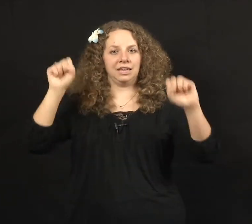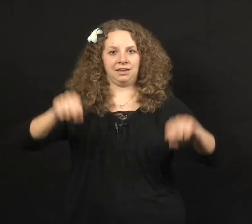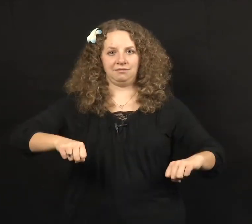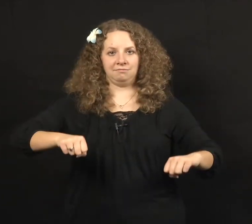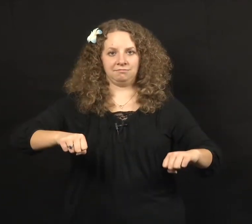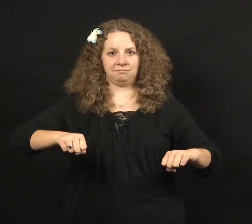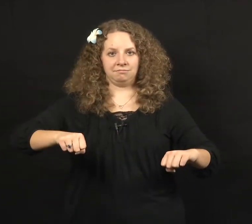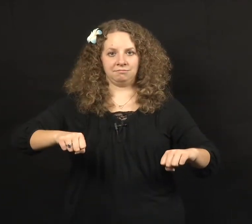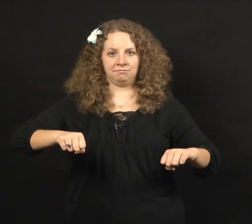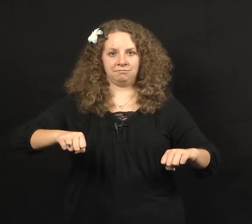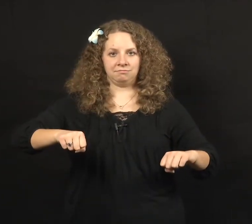Can.